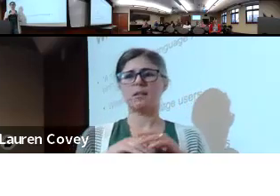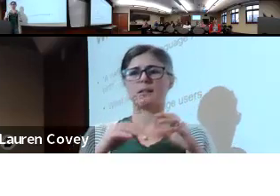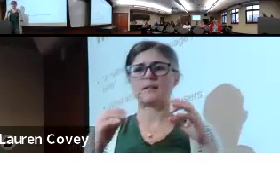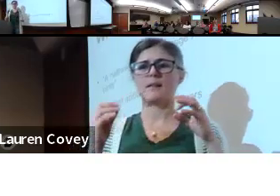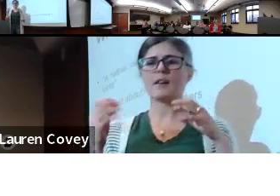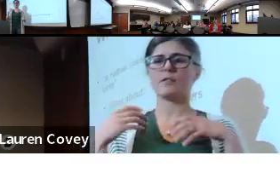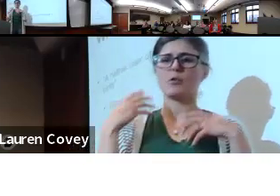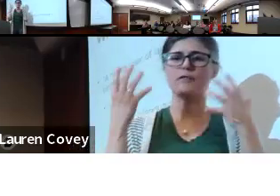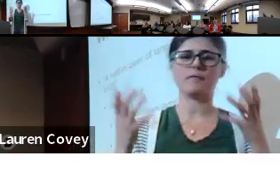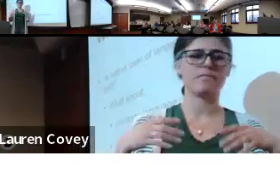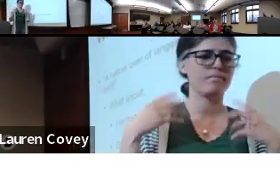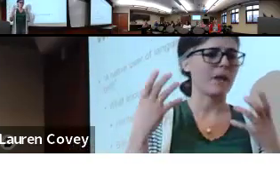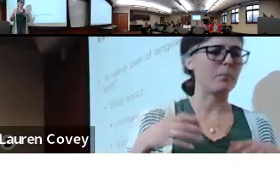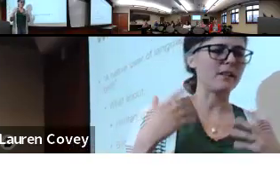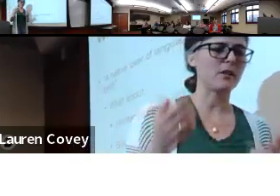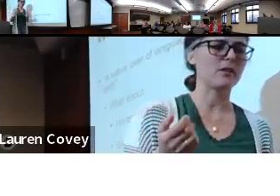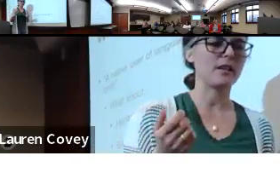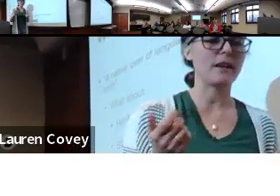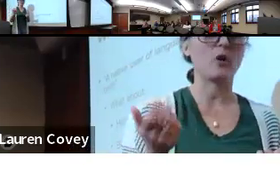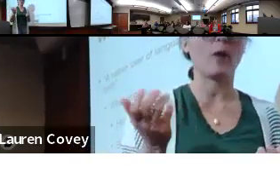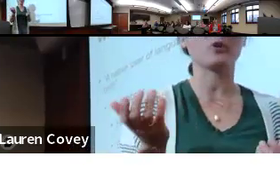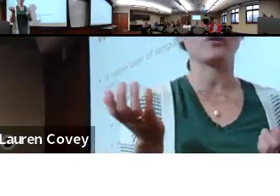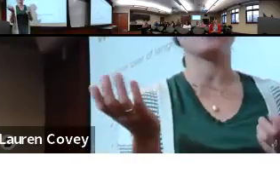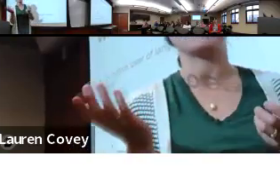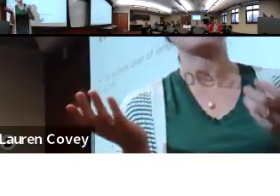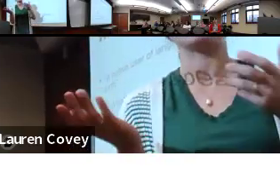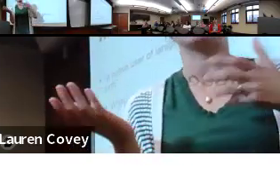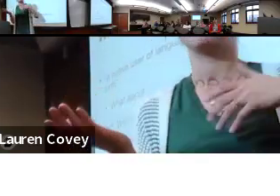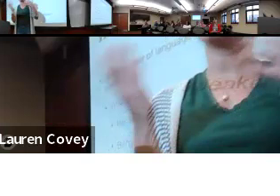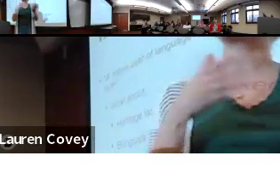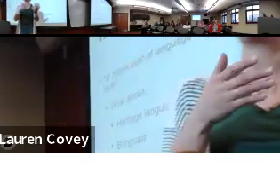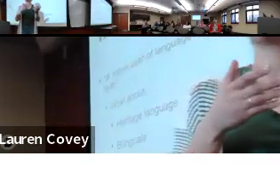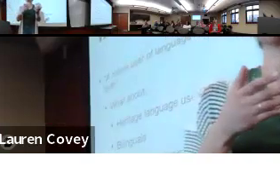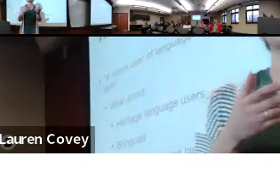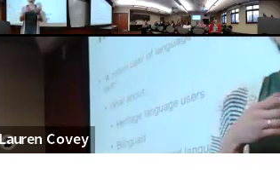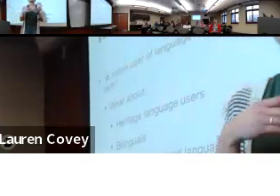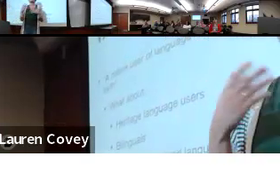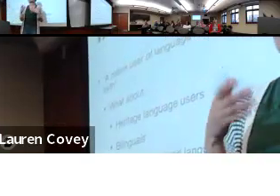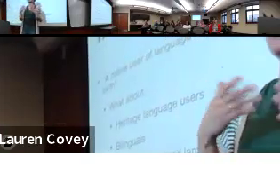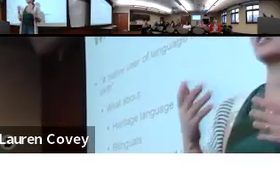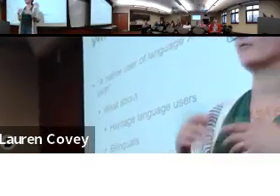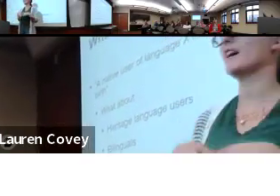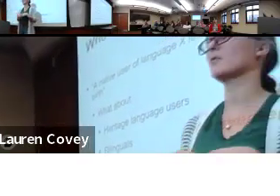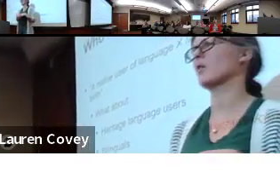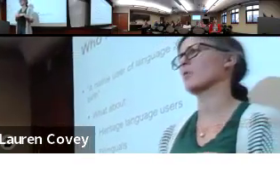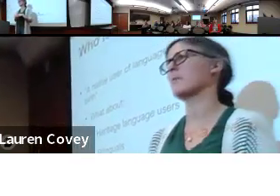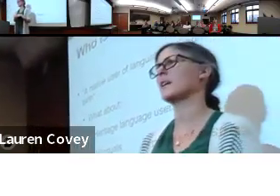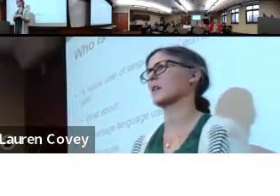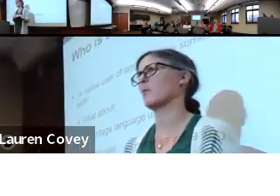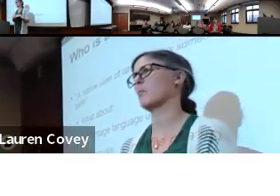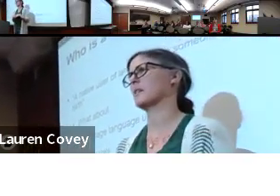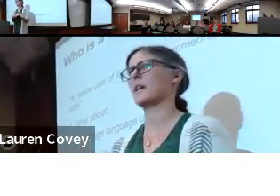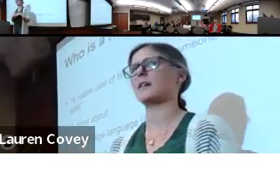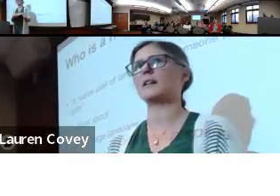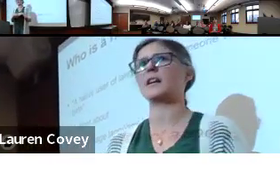But that sort of implicit understanding comes with a flip side, which is that we don't actually usually define what we